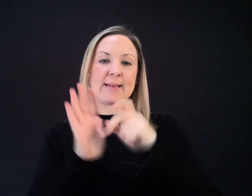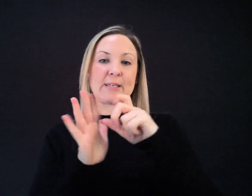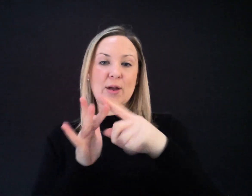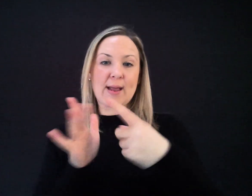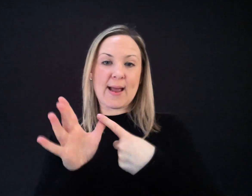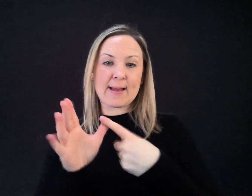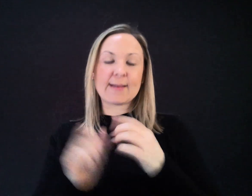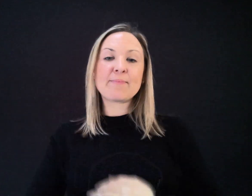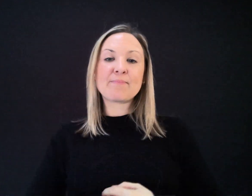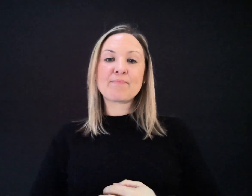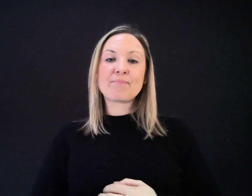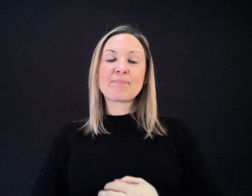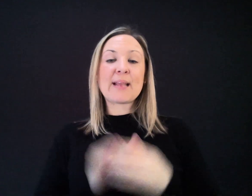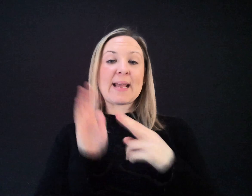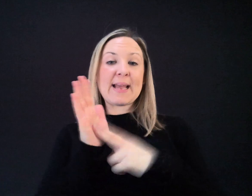NDIS provider registration,